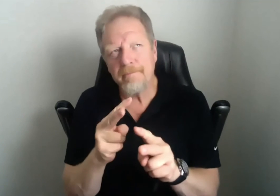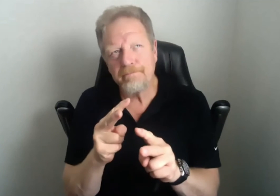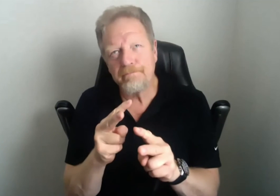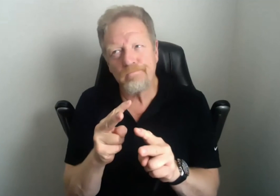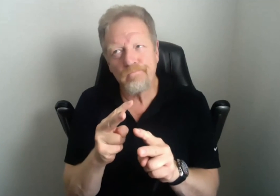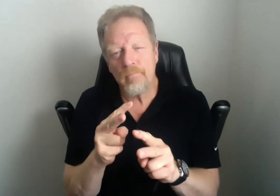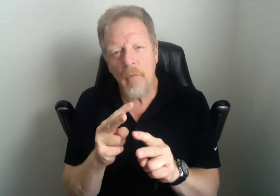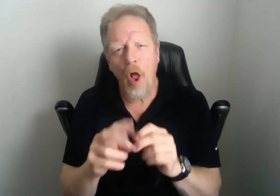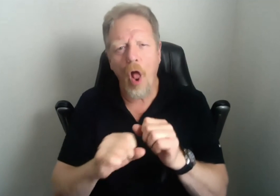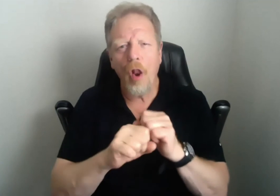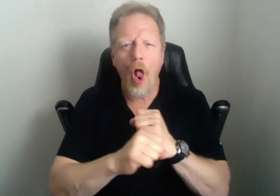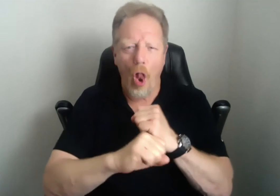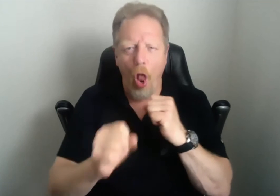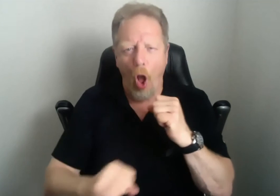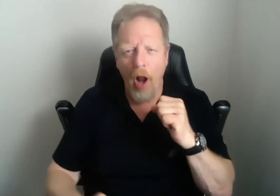long